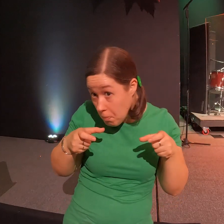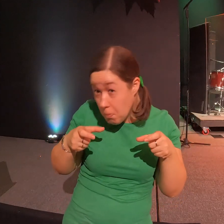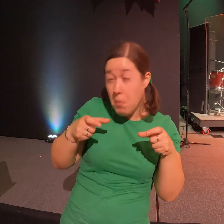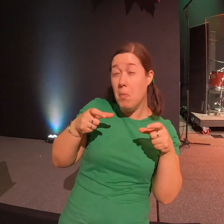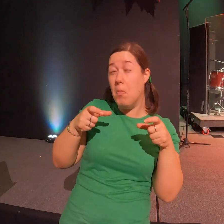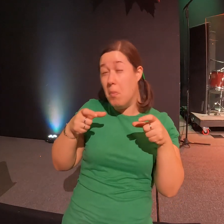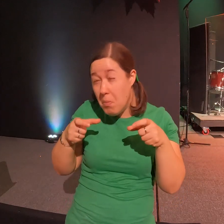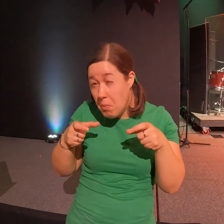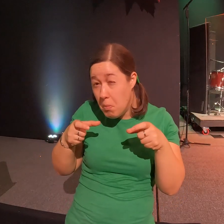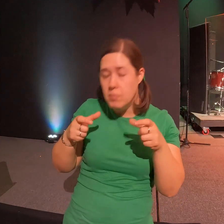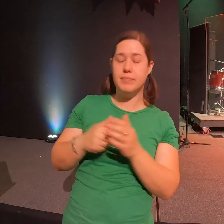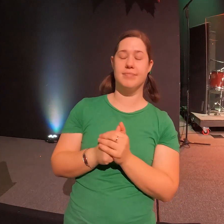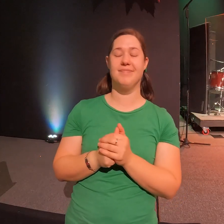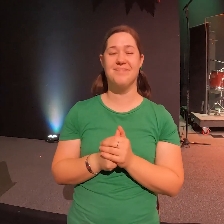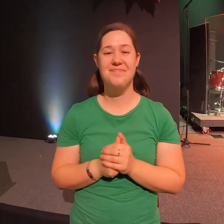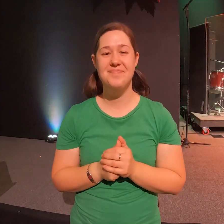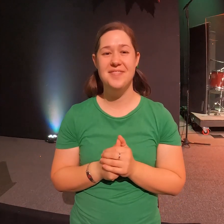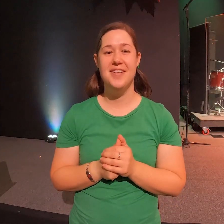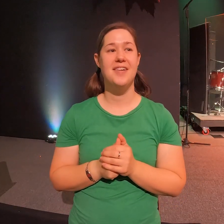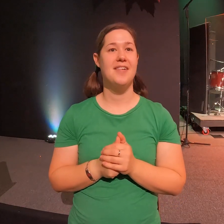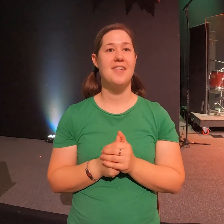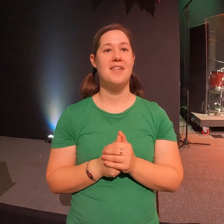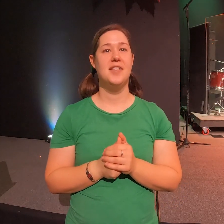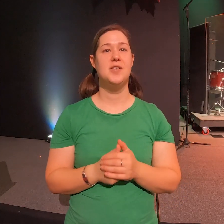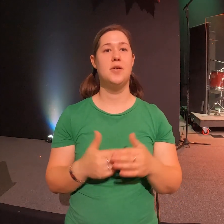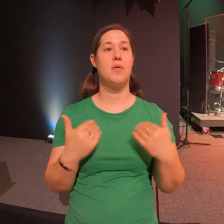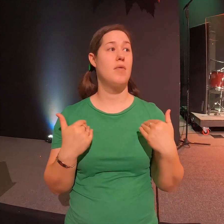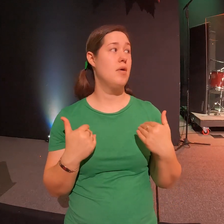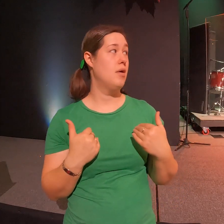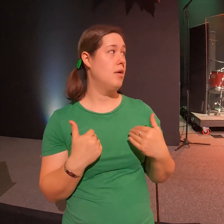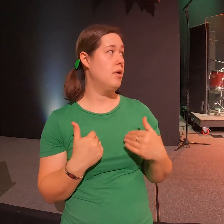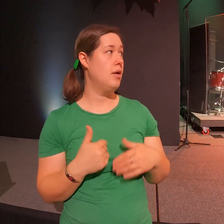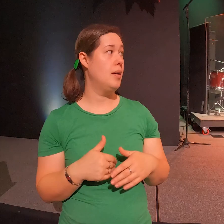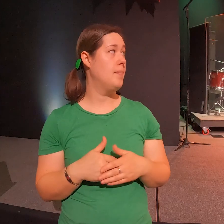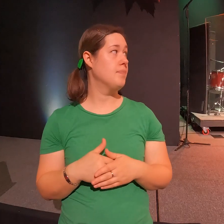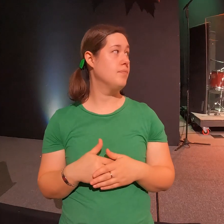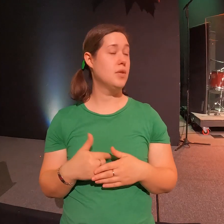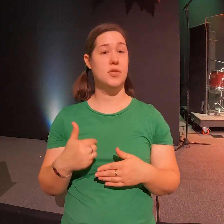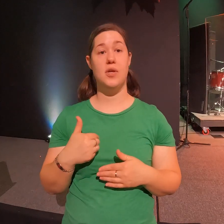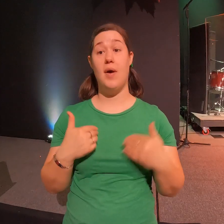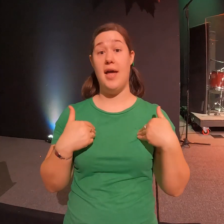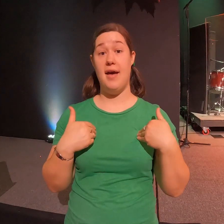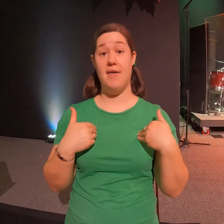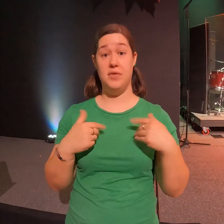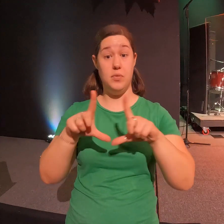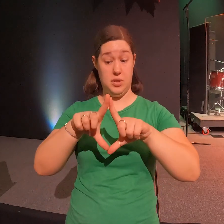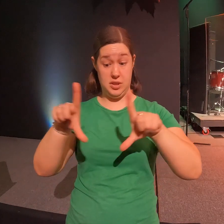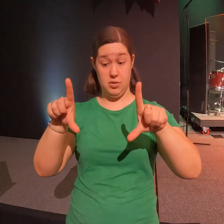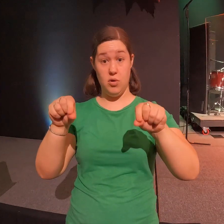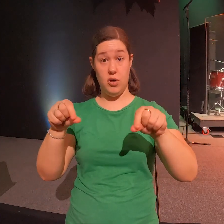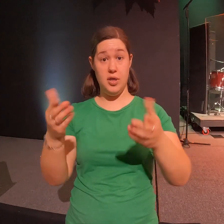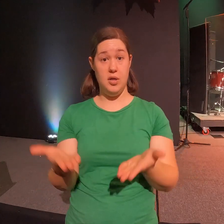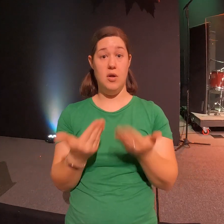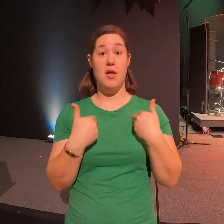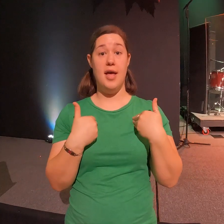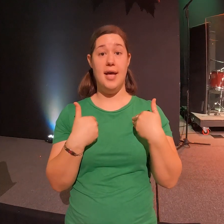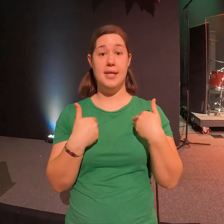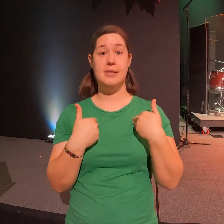picture of what looks to be like a St. Francis, a monk of some kind, a friar. And on the back, it has this peace